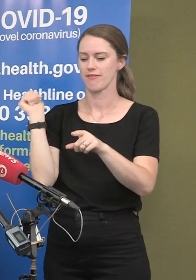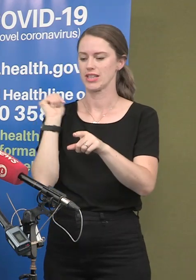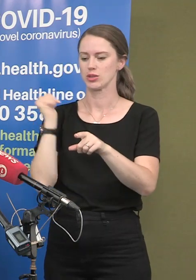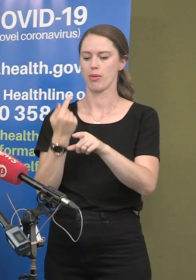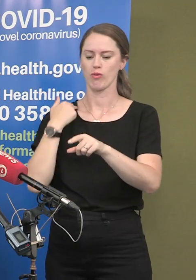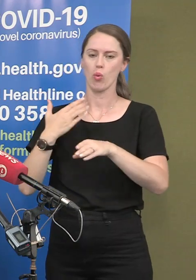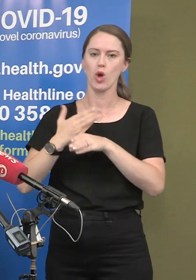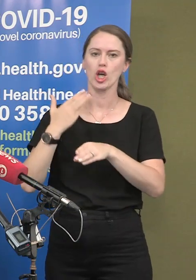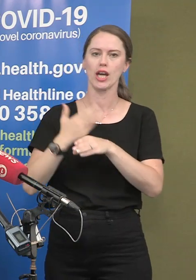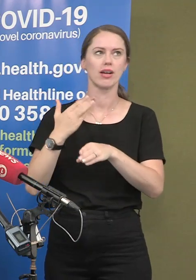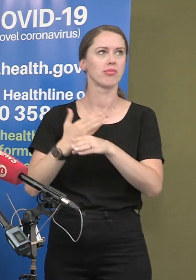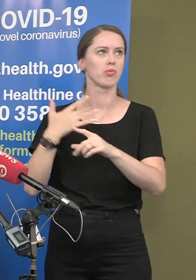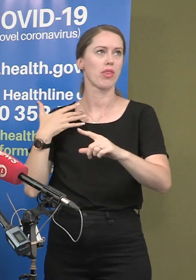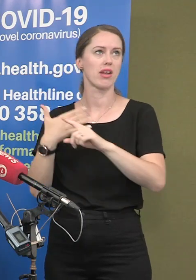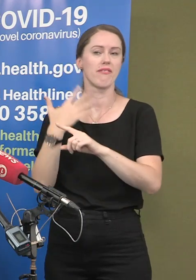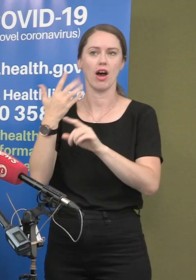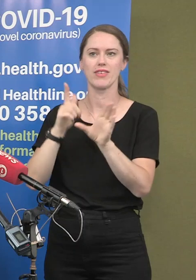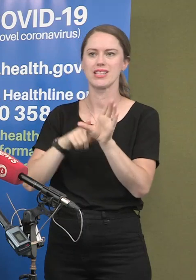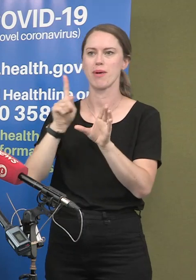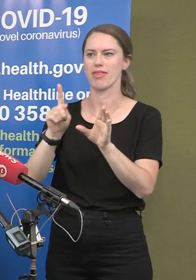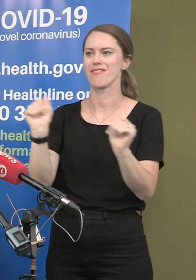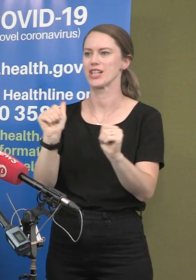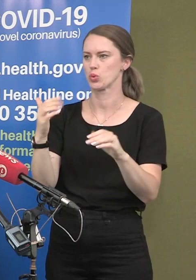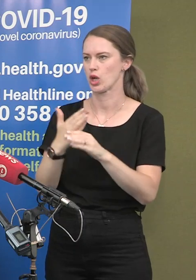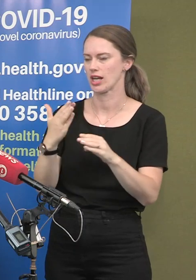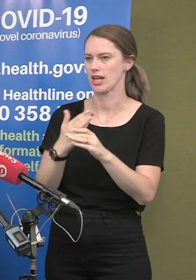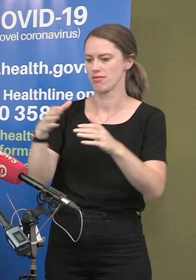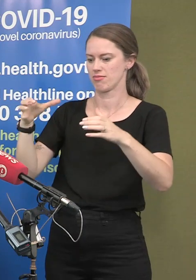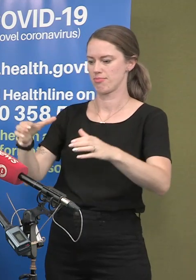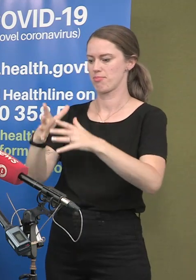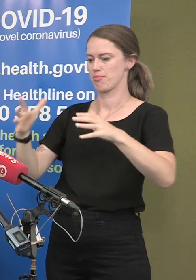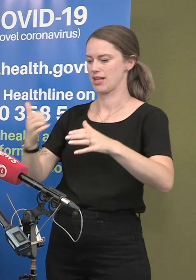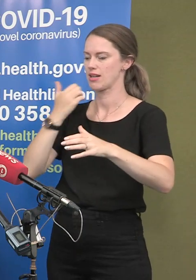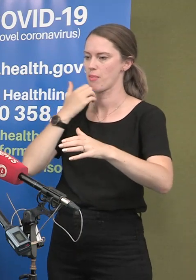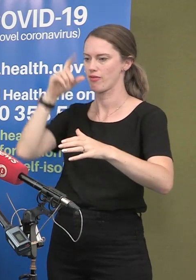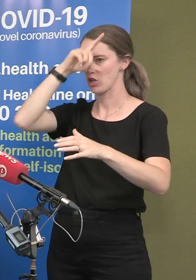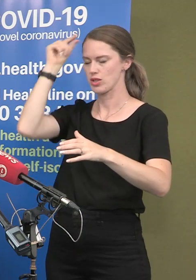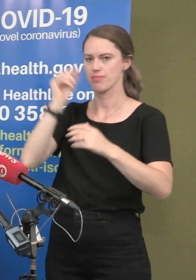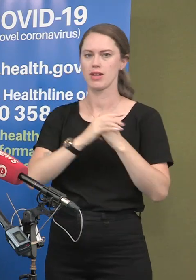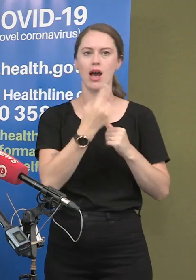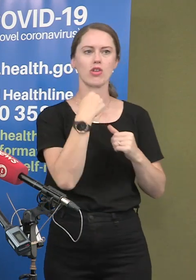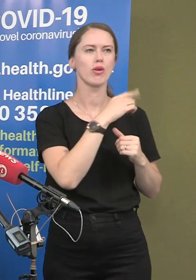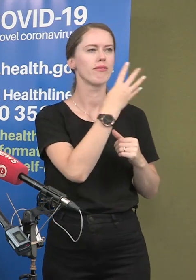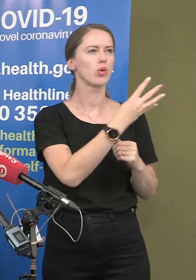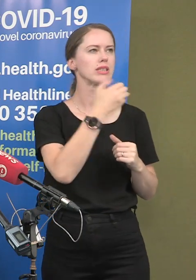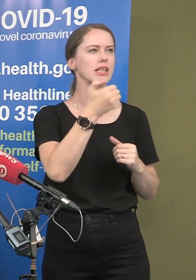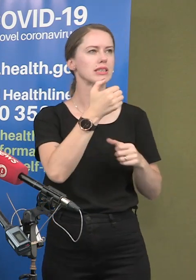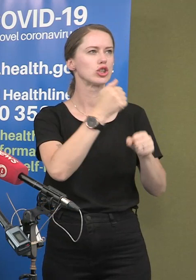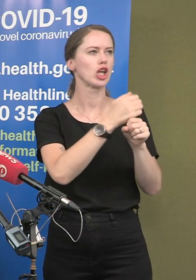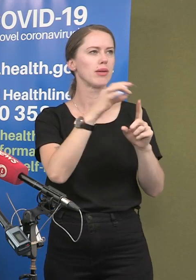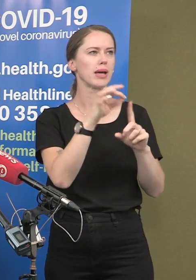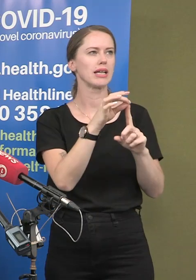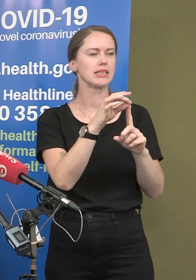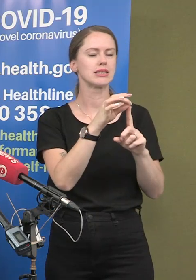practicing certificate within the last 5 years but no longer do. So there's quite a pool of nursing staff. There are 146